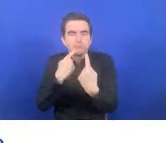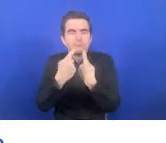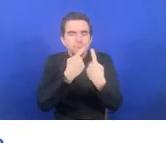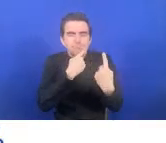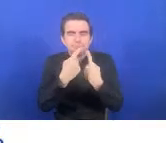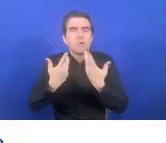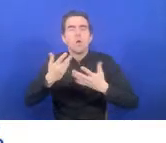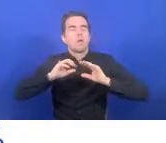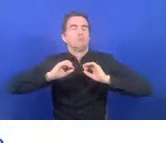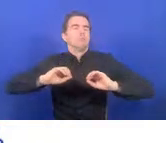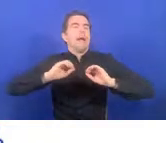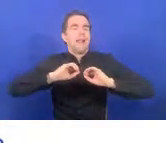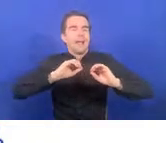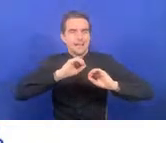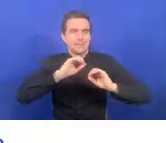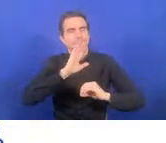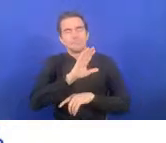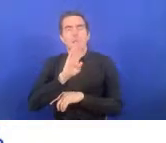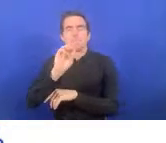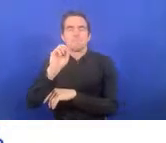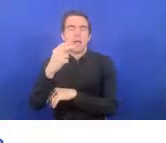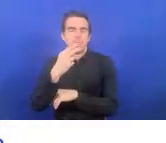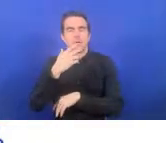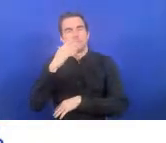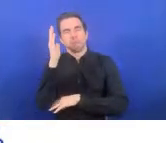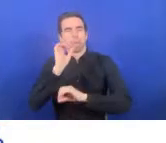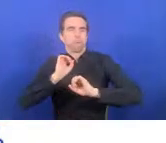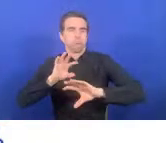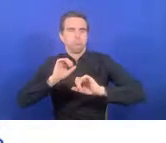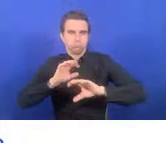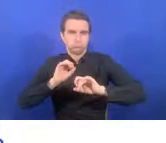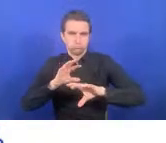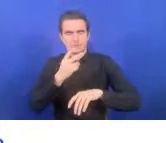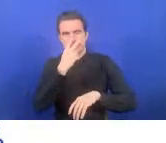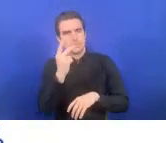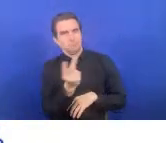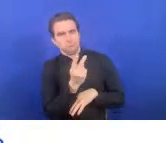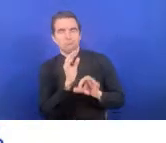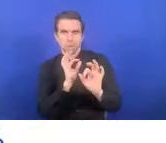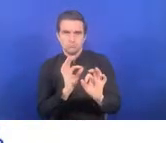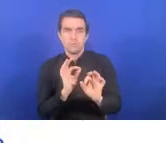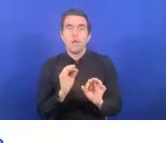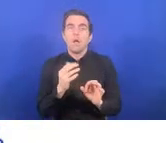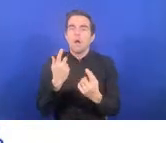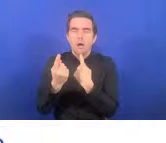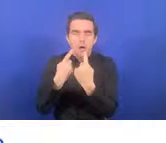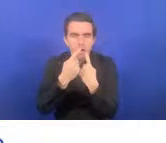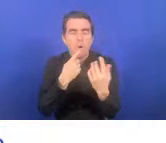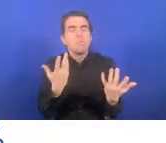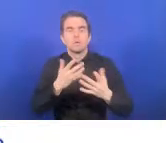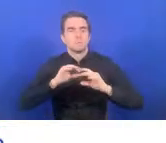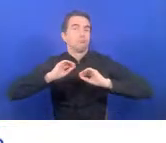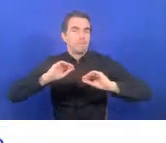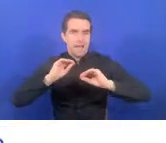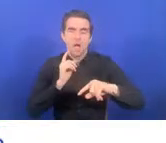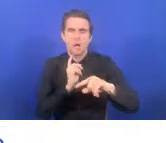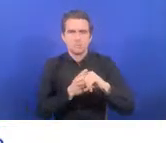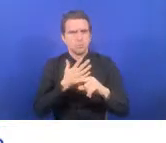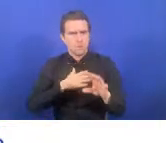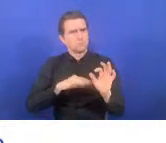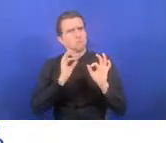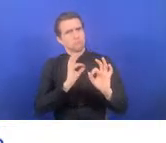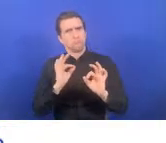fairly distributed for women and men? And how is gender equality included and integrated